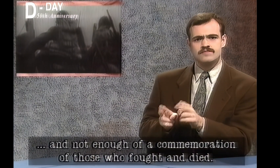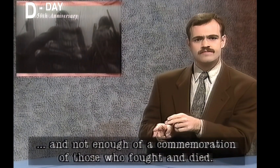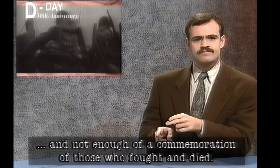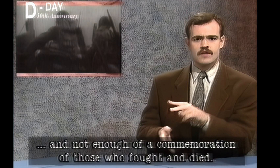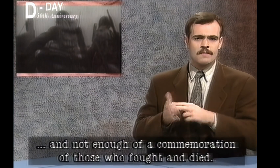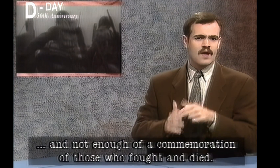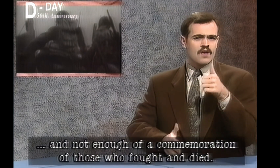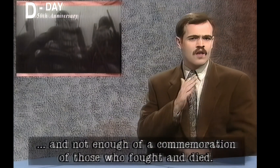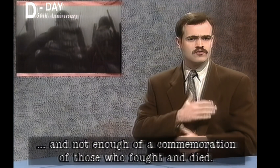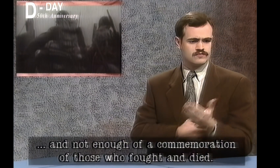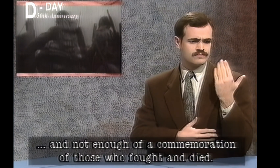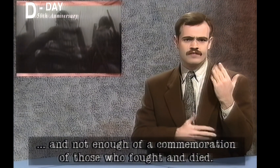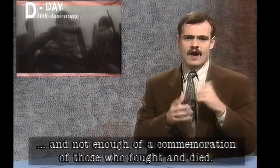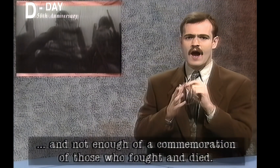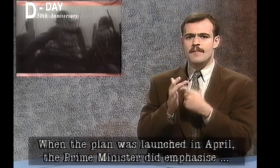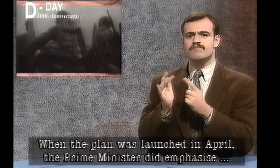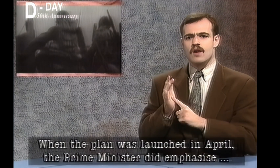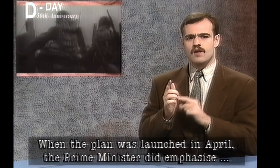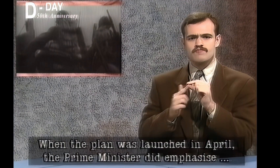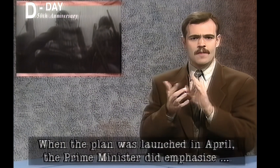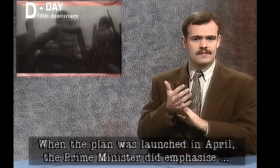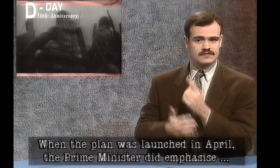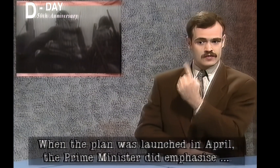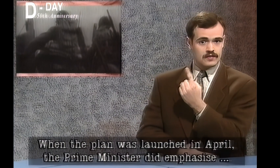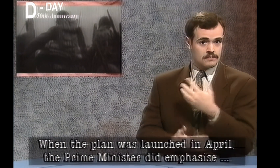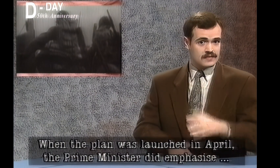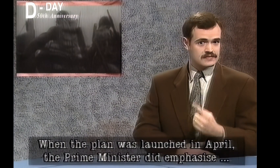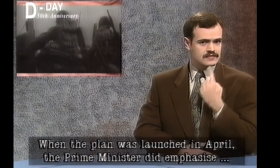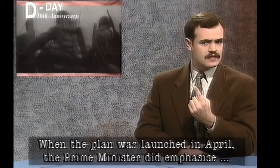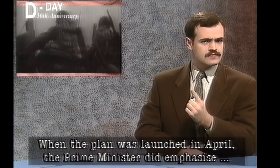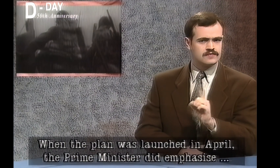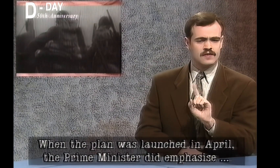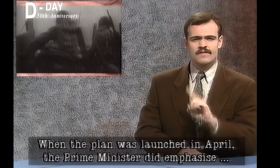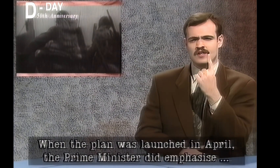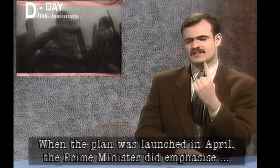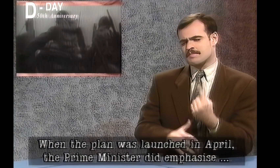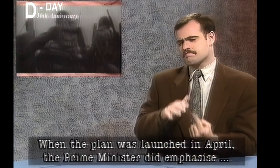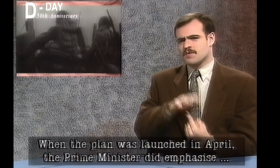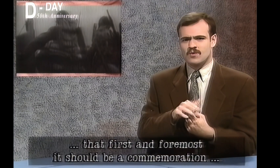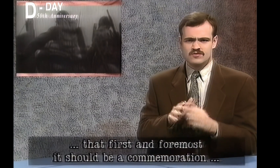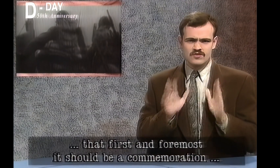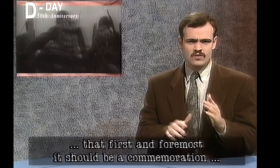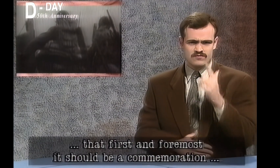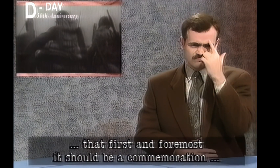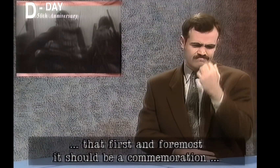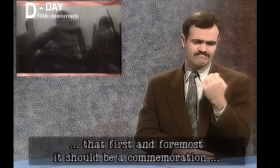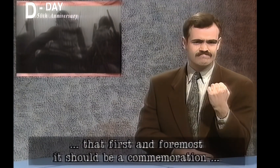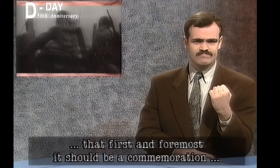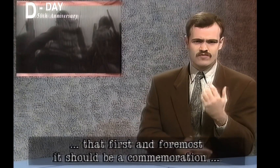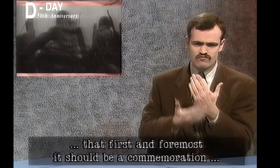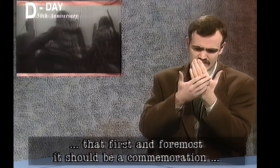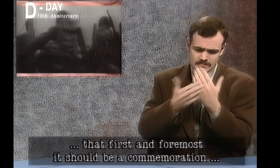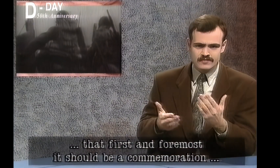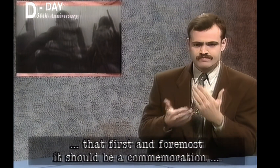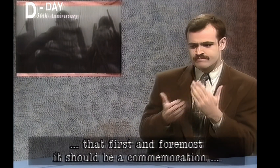commemoration of those who fought and died. When the plan was launched in April, the Prime Minister did emphasize that first and foremost,